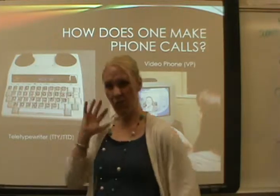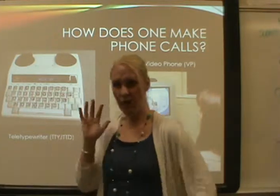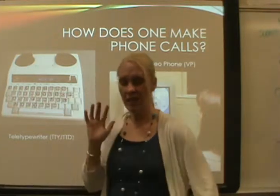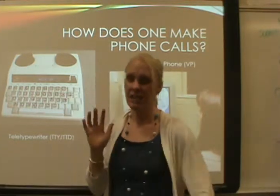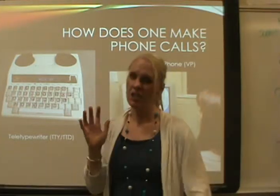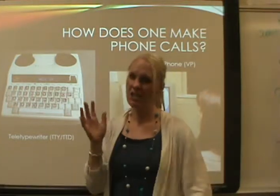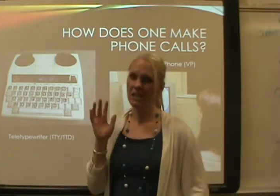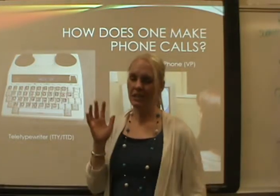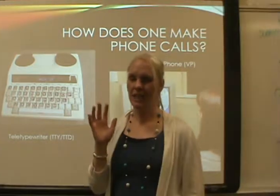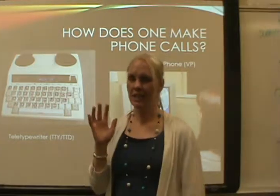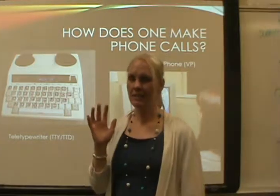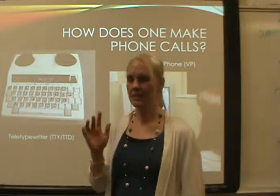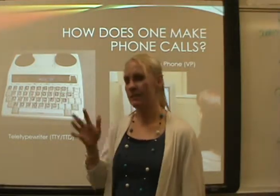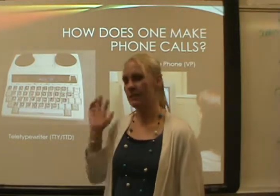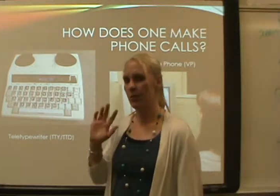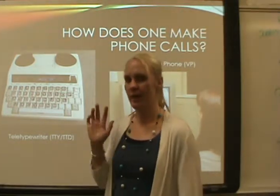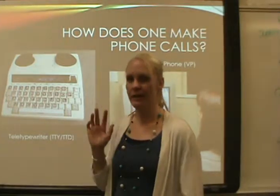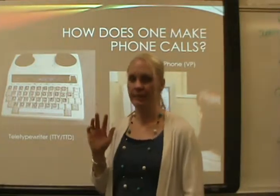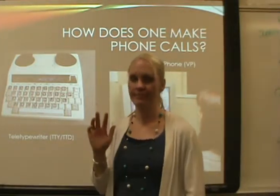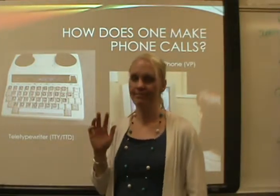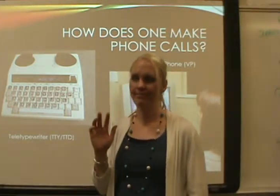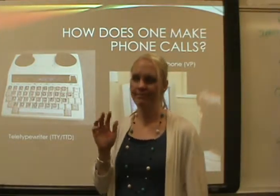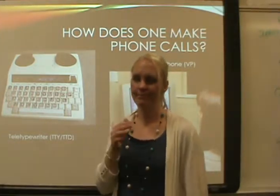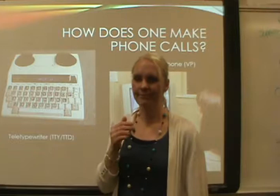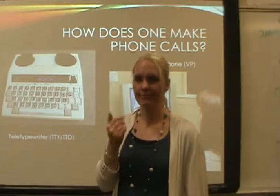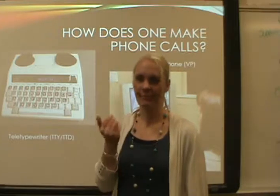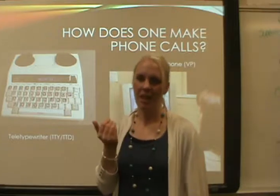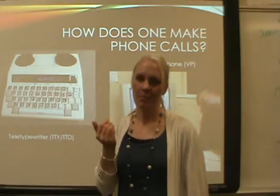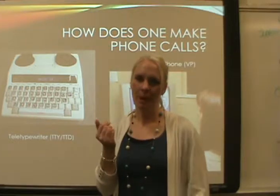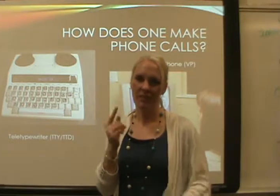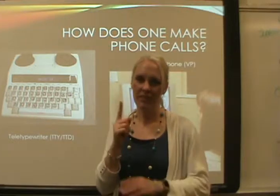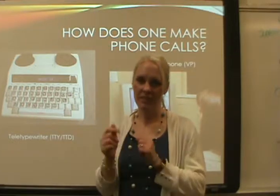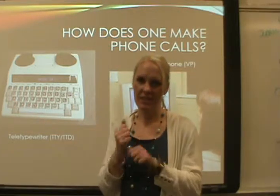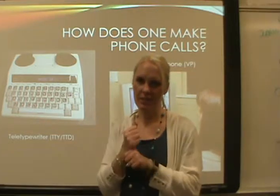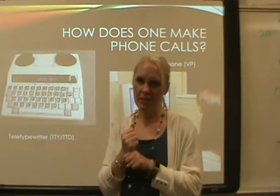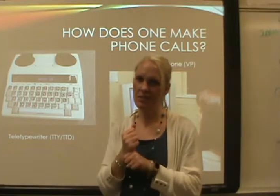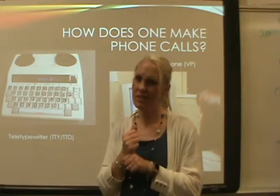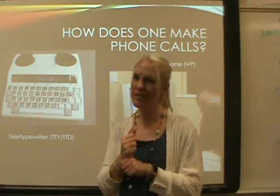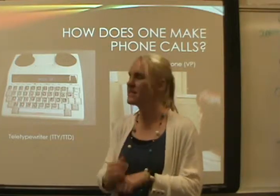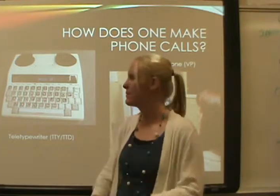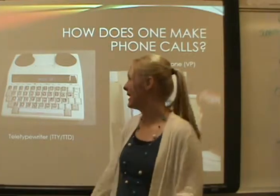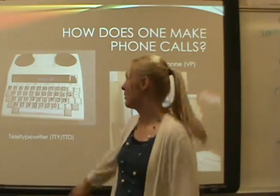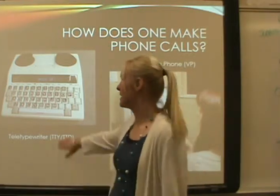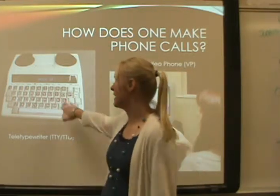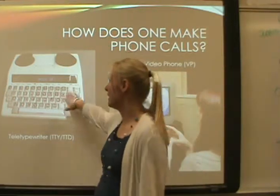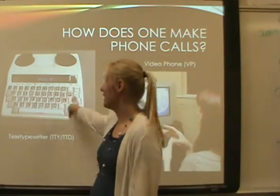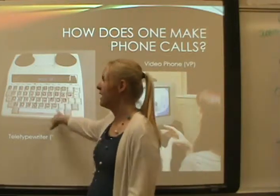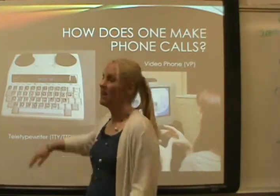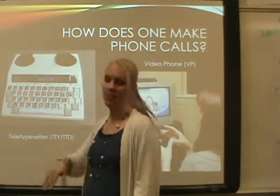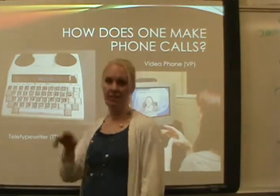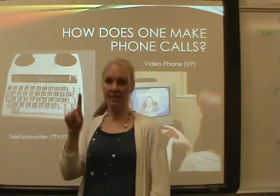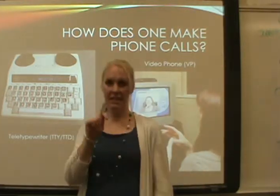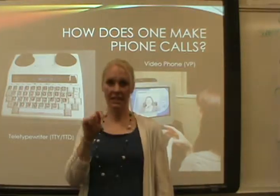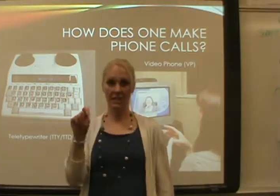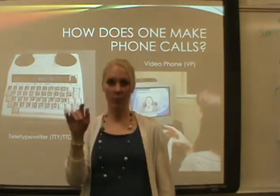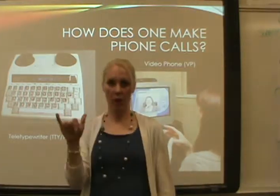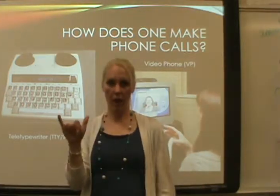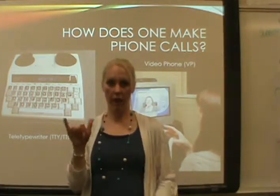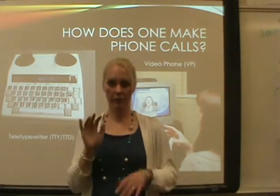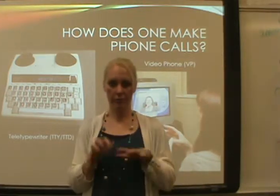Before, just in the last little while, probably 15 years, this has been outdated, the TTY. Boop,